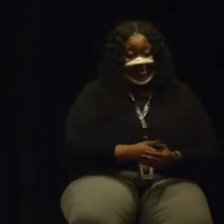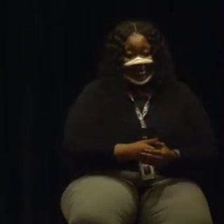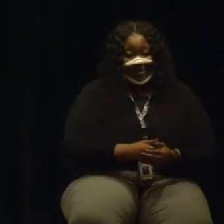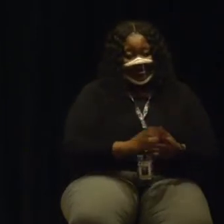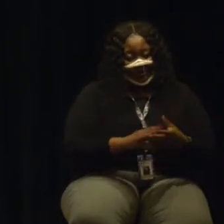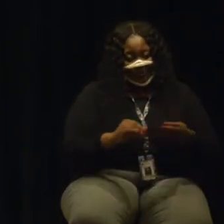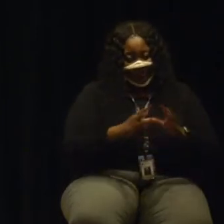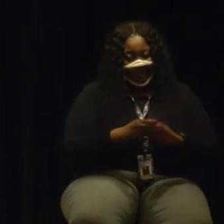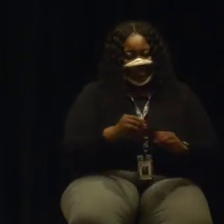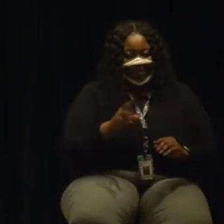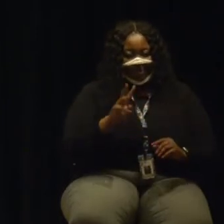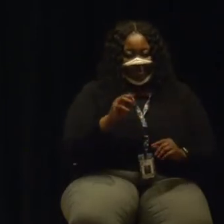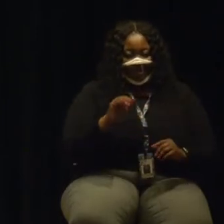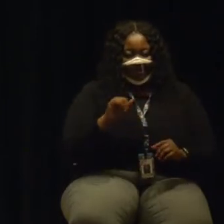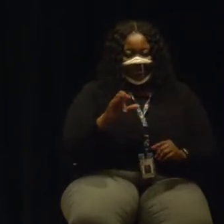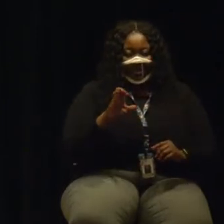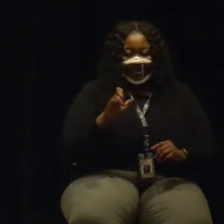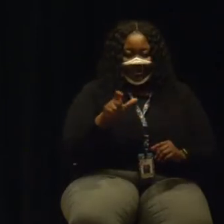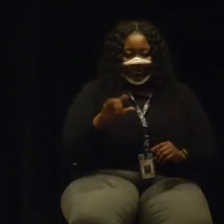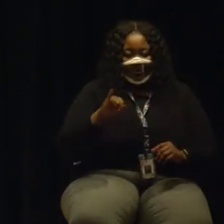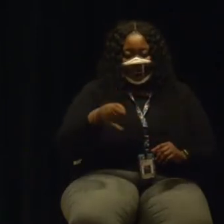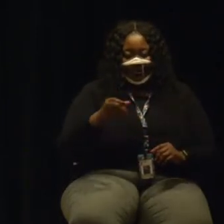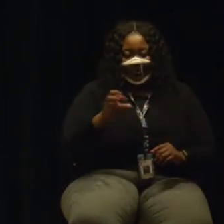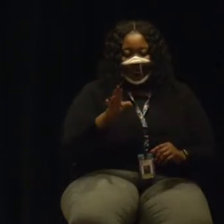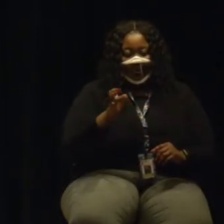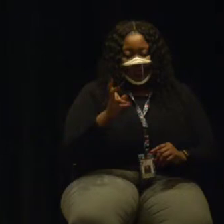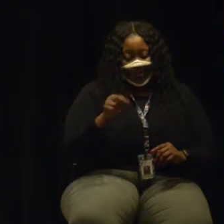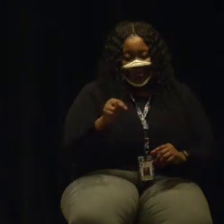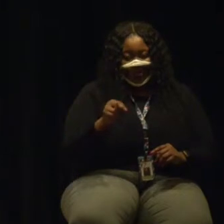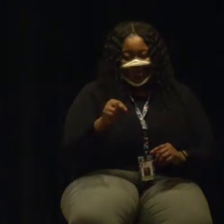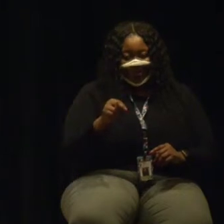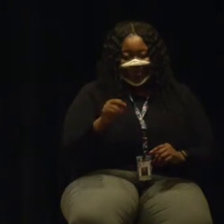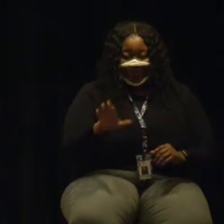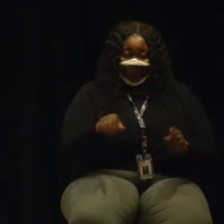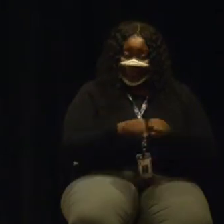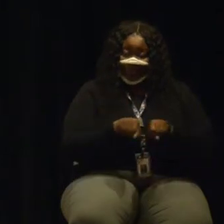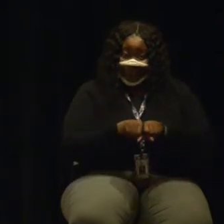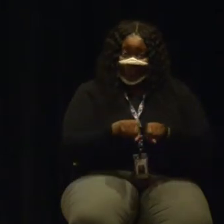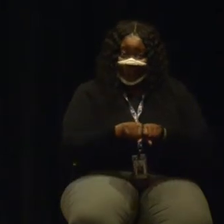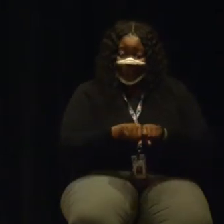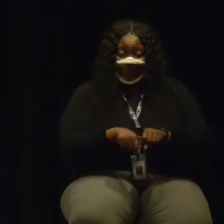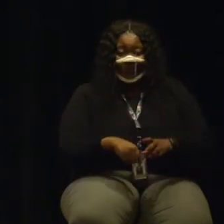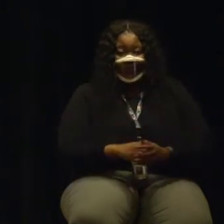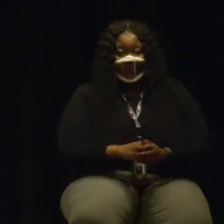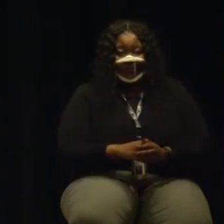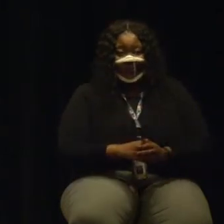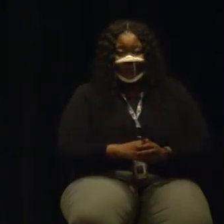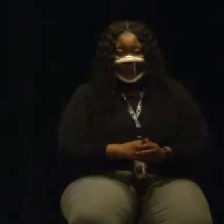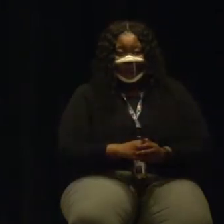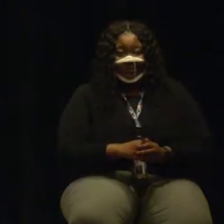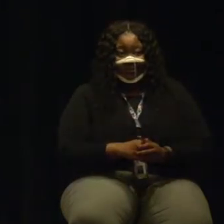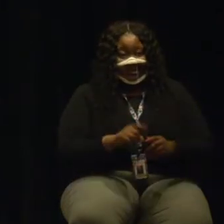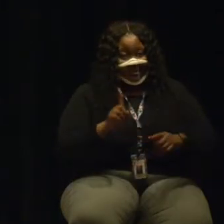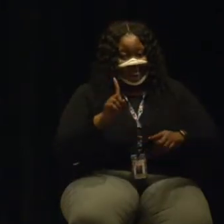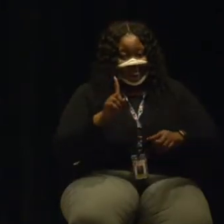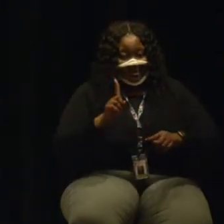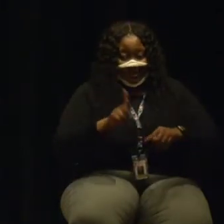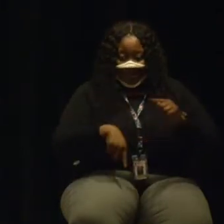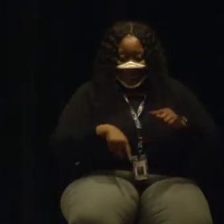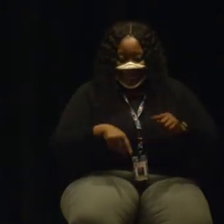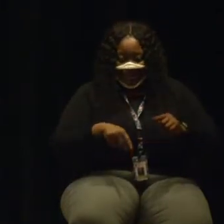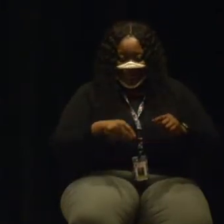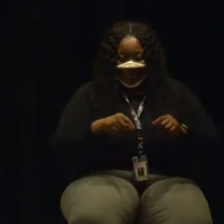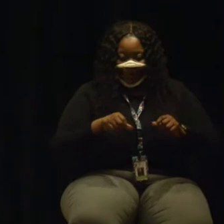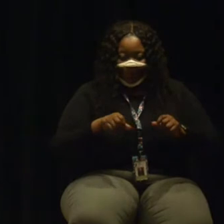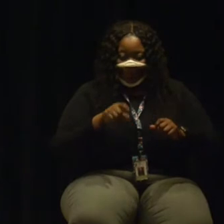Jordan and them sneakers, if you do the history on just the sneakers, just the sneakers alone, because they weren't even allowed to wear black sneakers